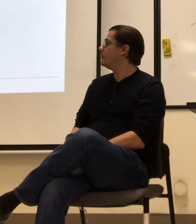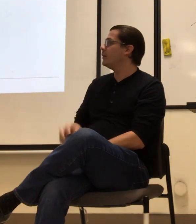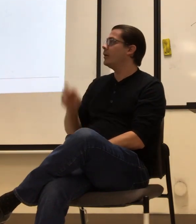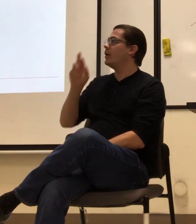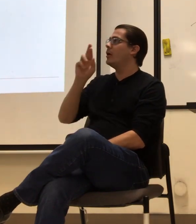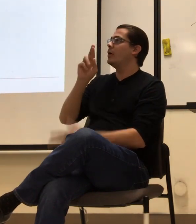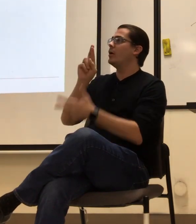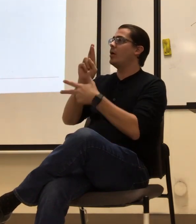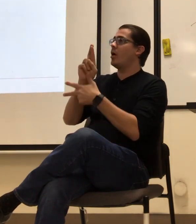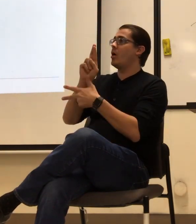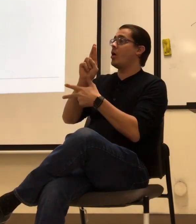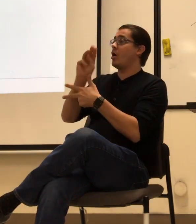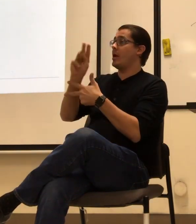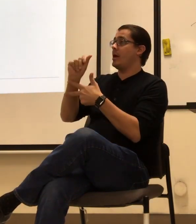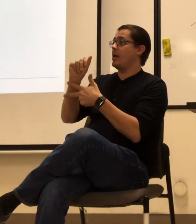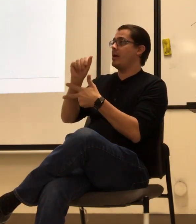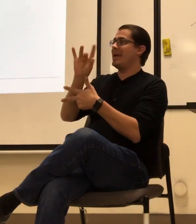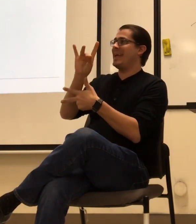is 80%.